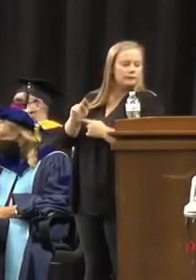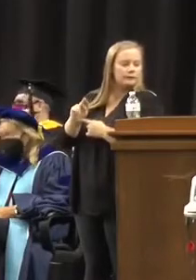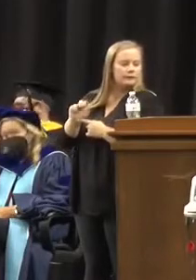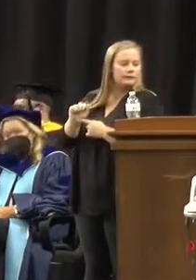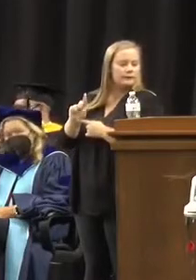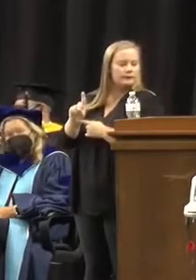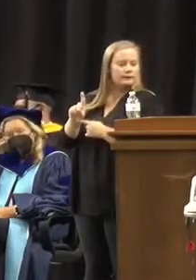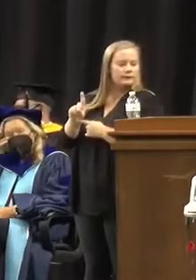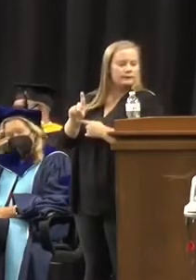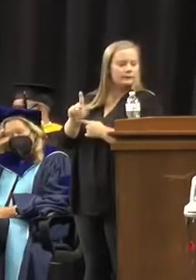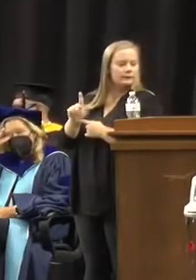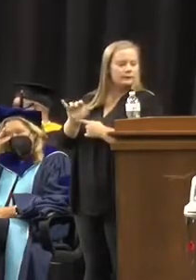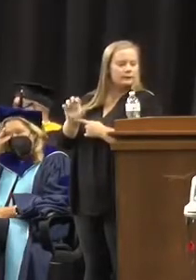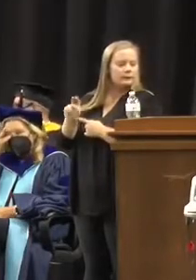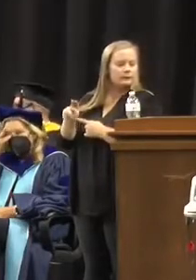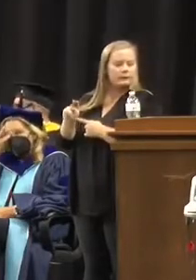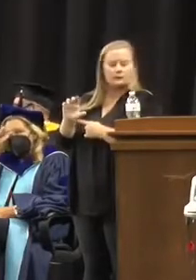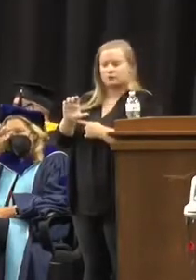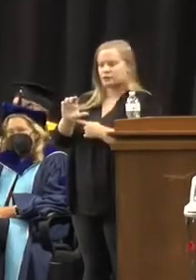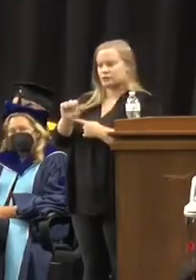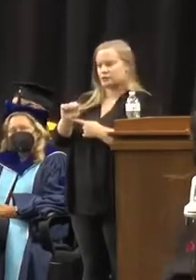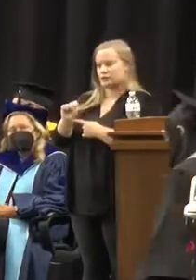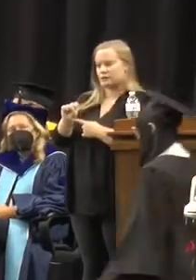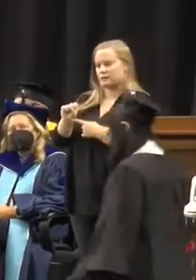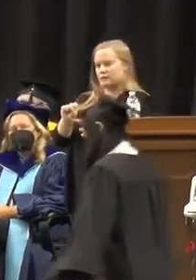Madeline Rose Chazalo.